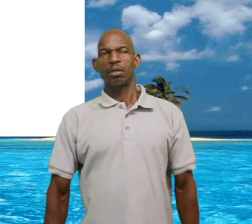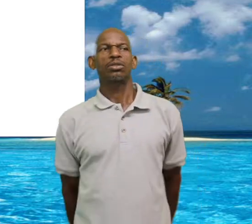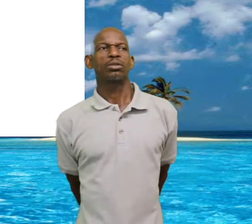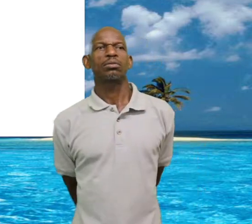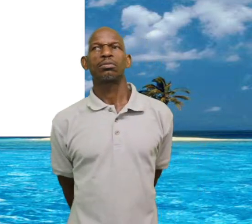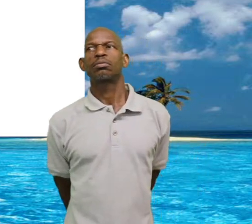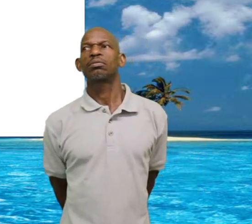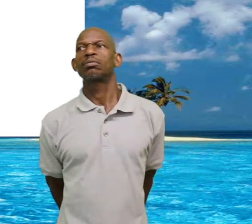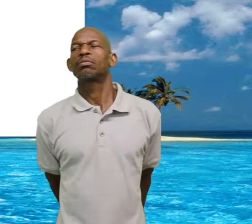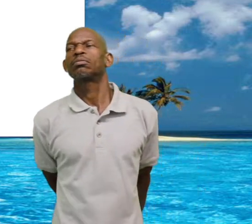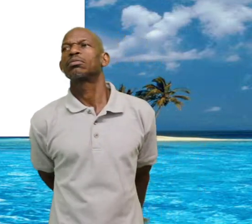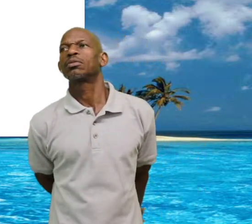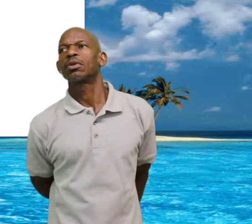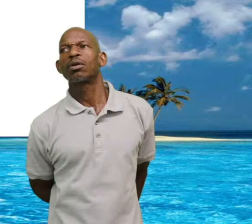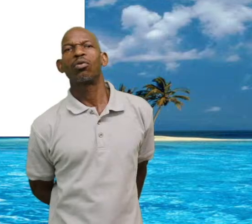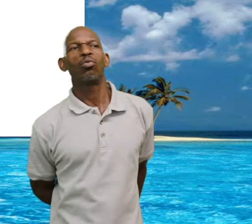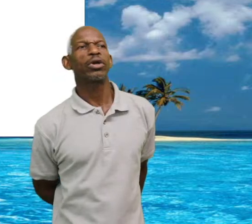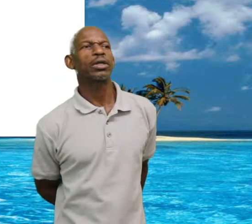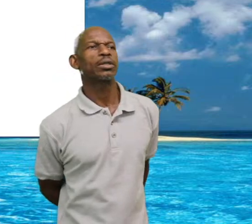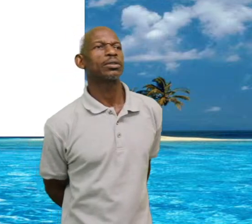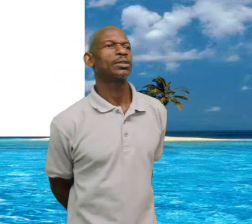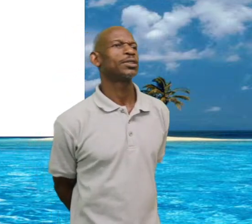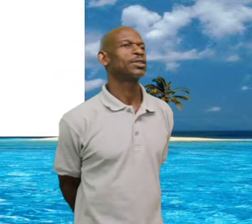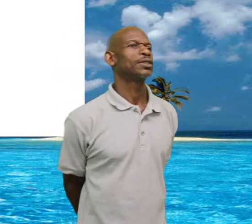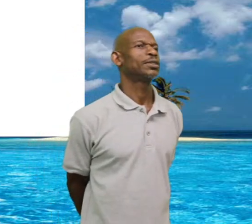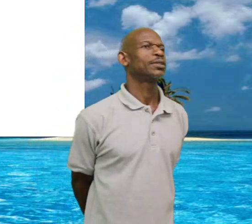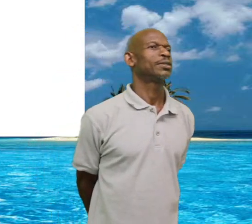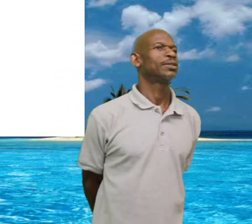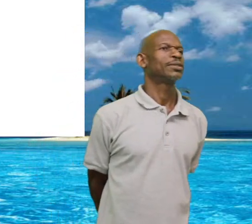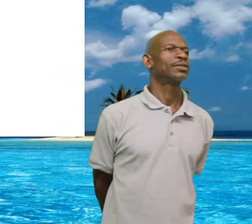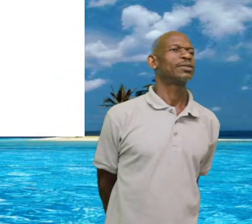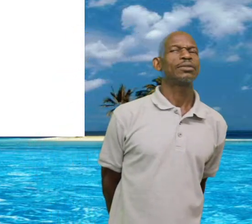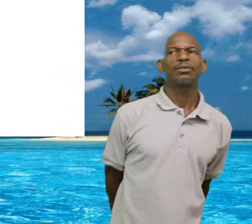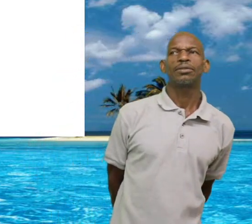let us give you some home lesson.